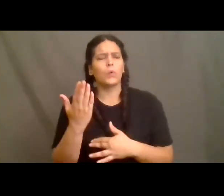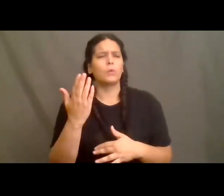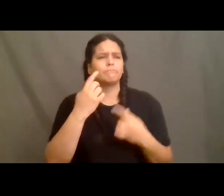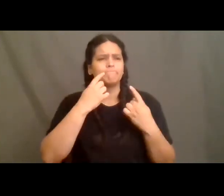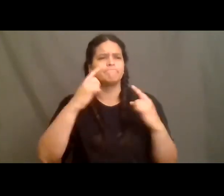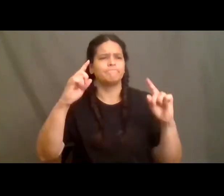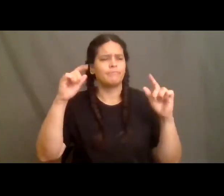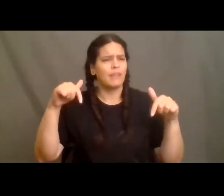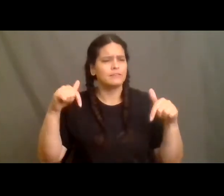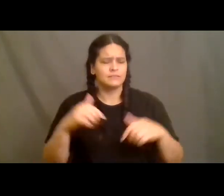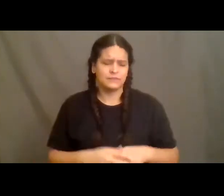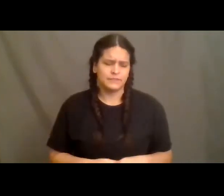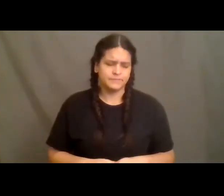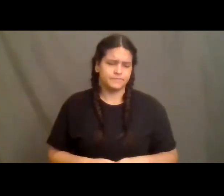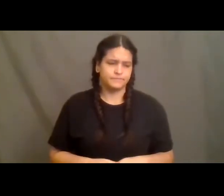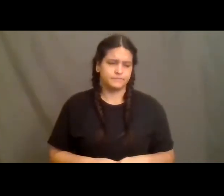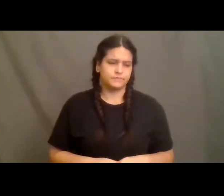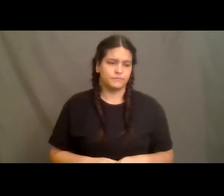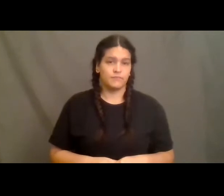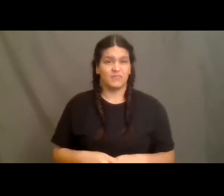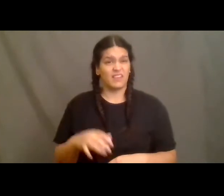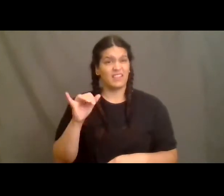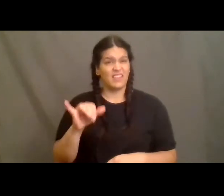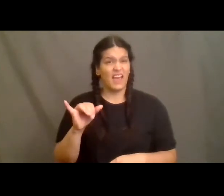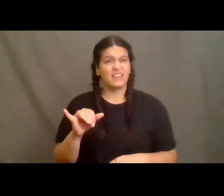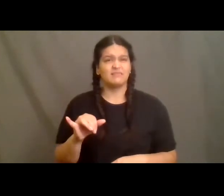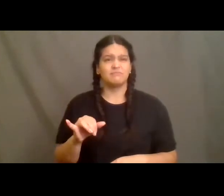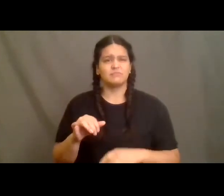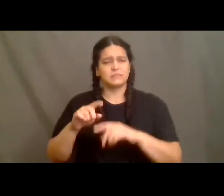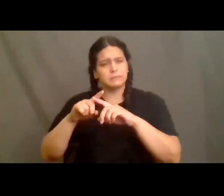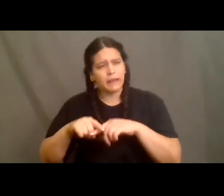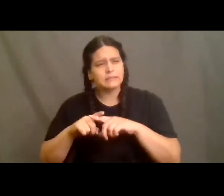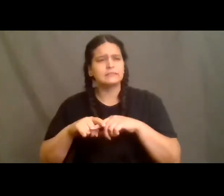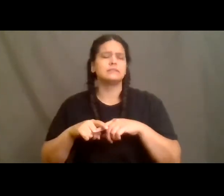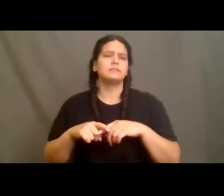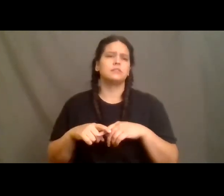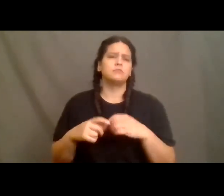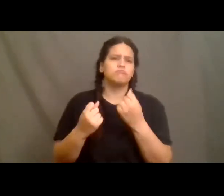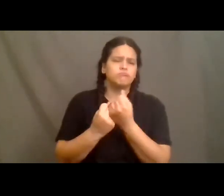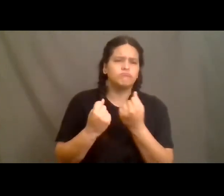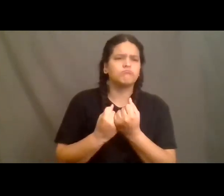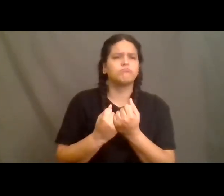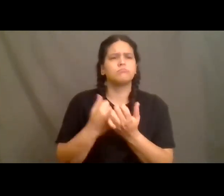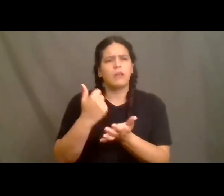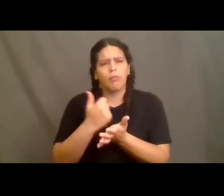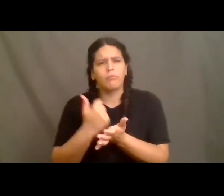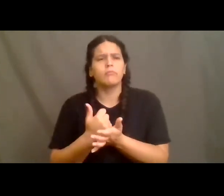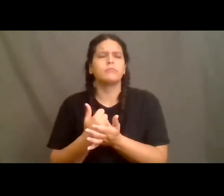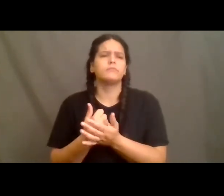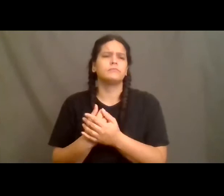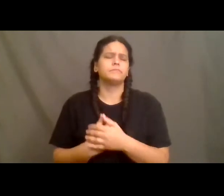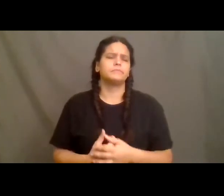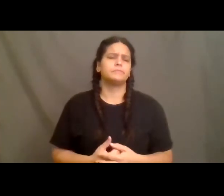you know, that ta'olnimi, to depend, to rely, to be there for one another. And